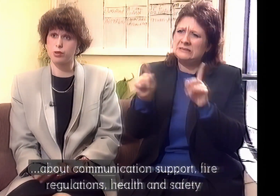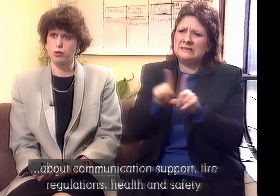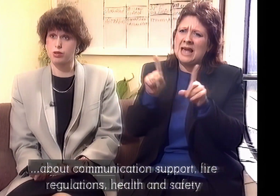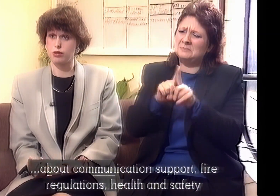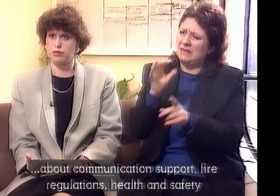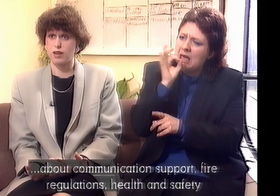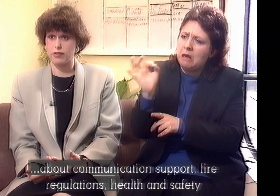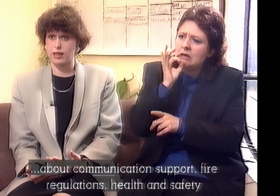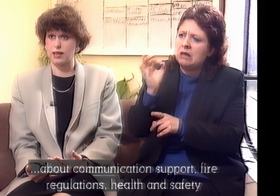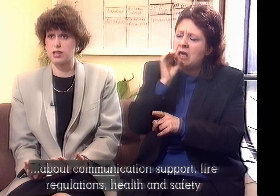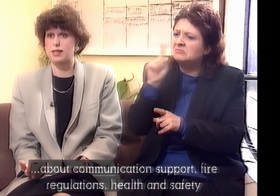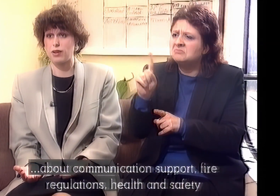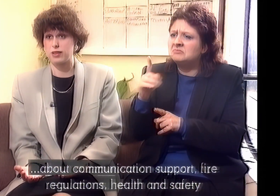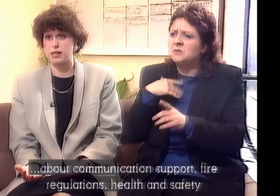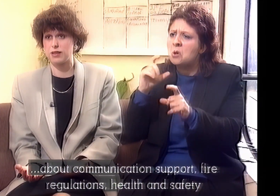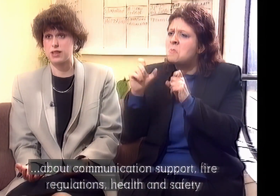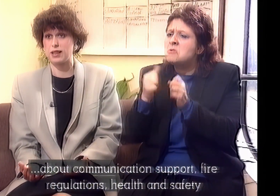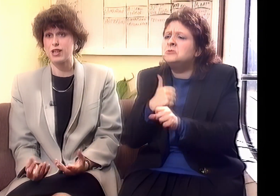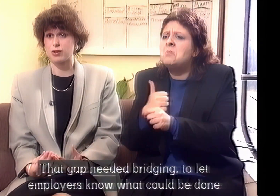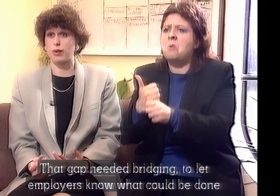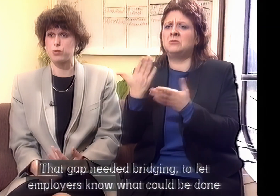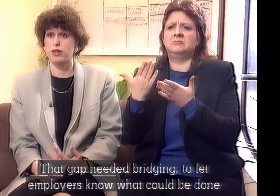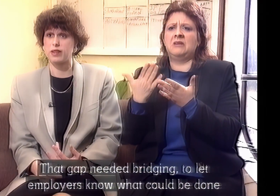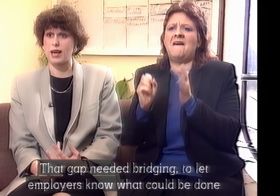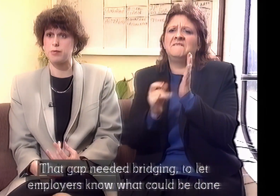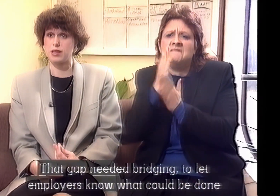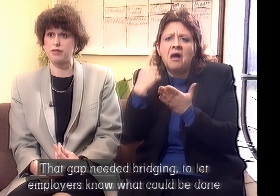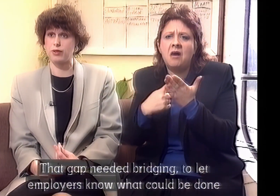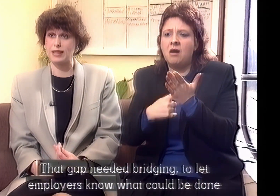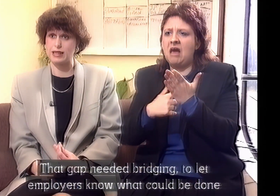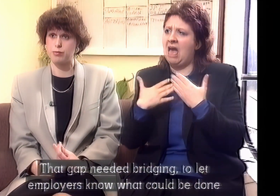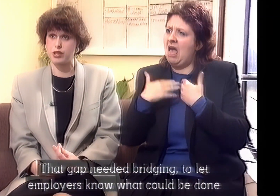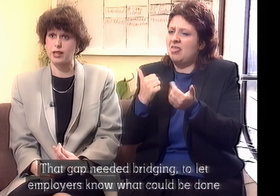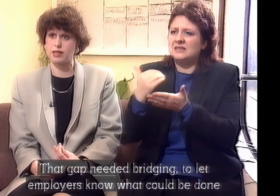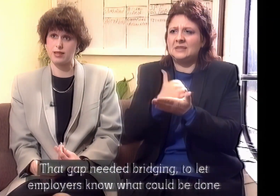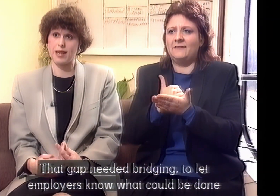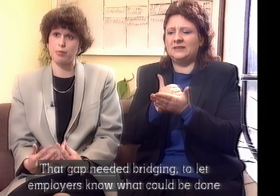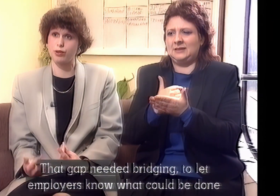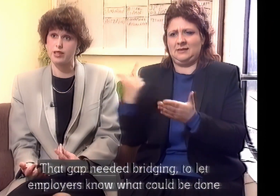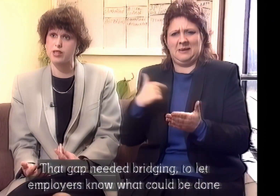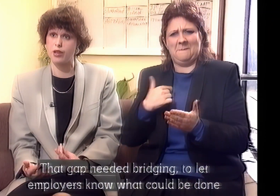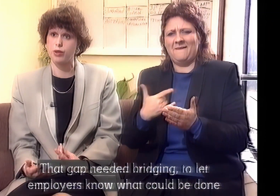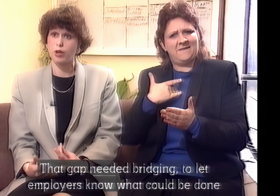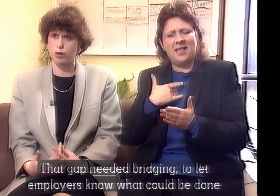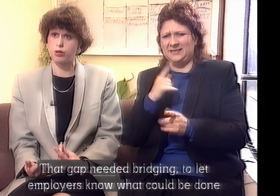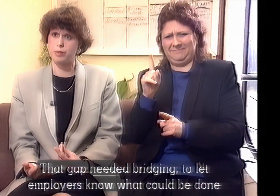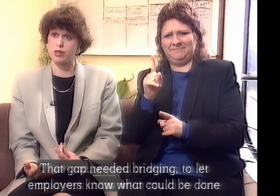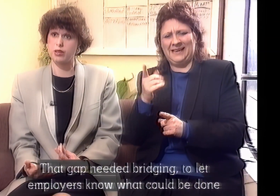support or fire regulations, health and safety. So that was one of the gaps that I felt needed bridging to let employers know what could be done.